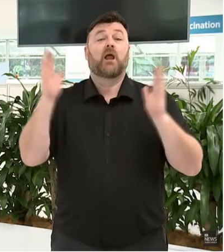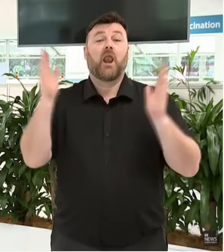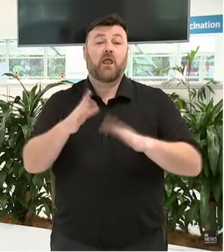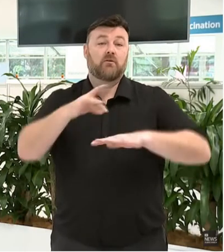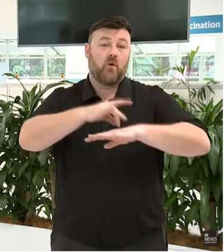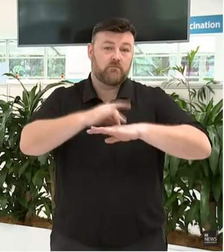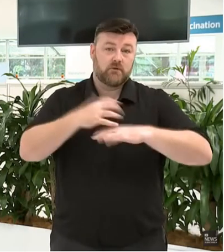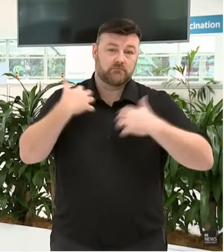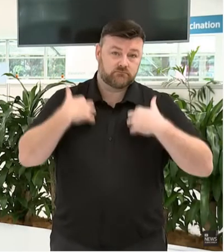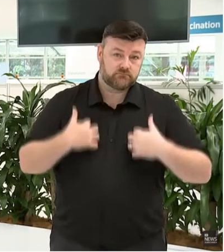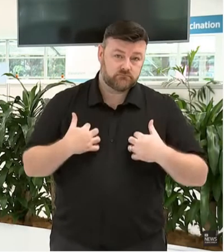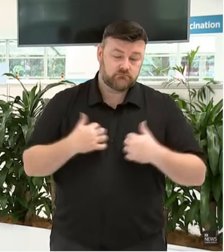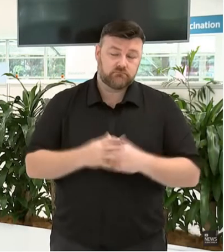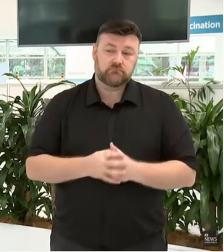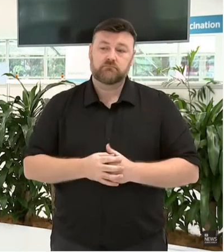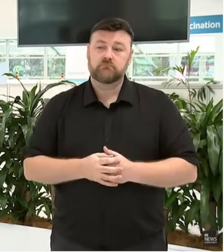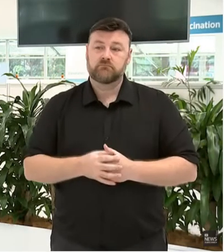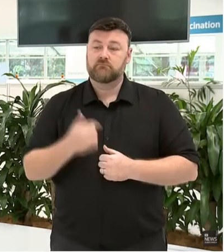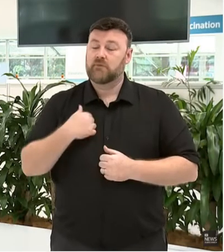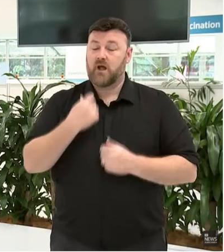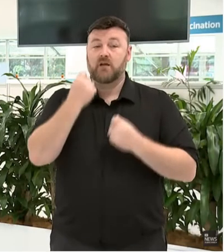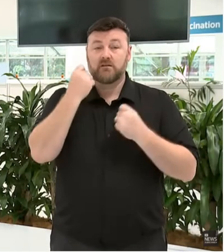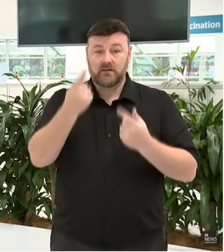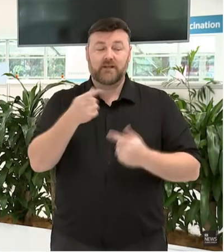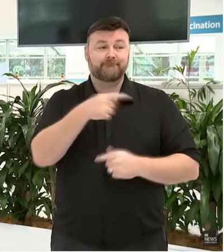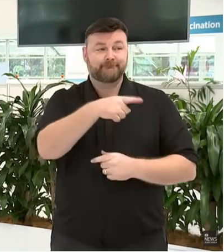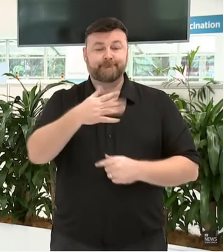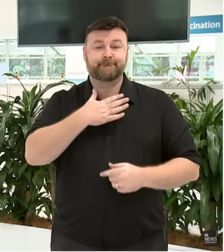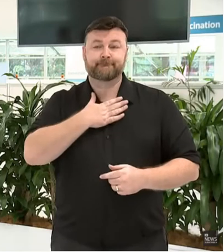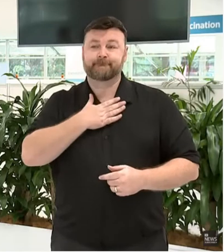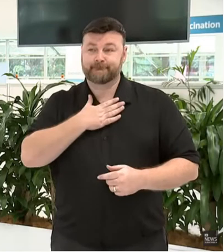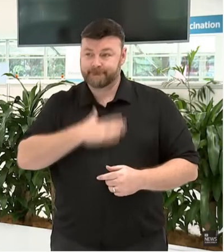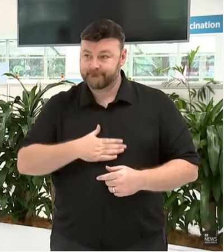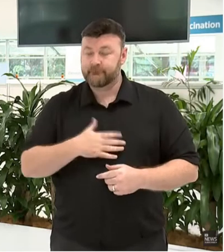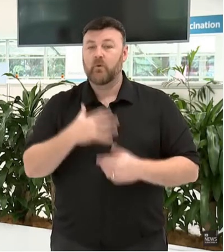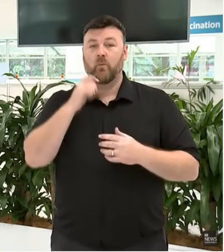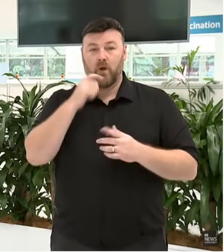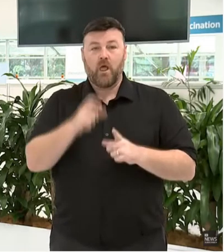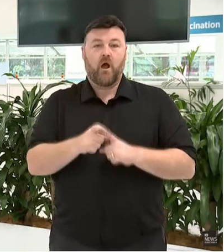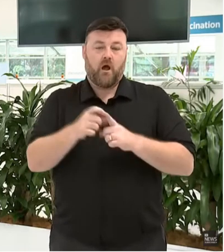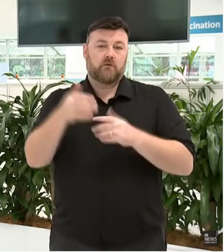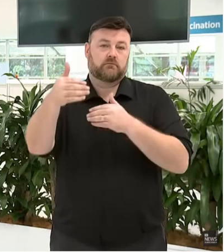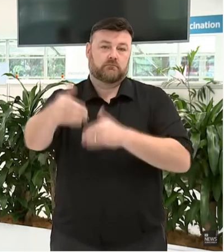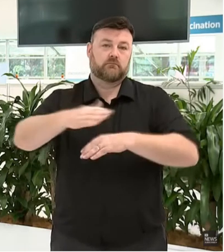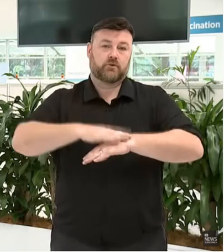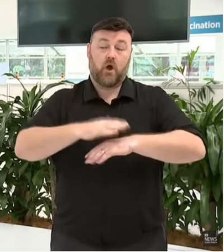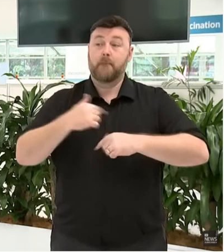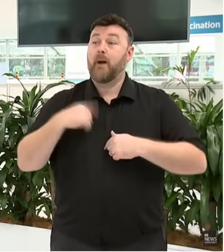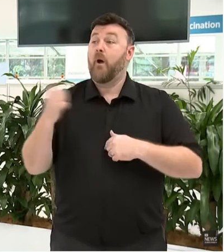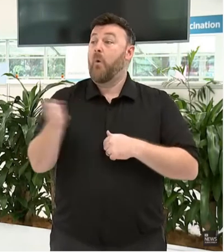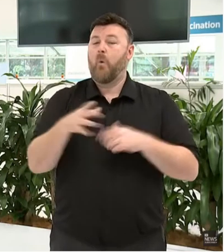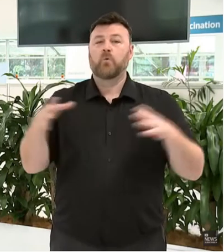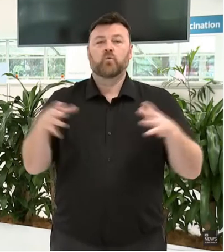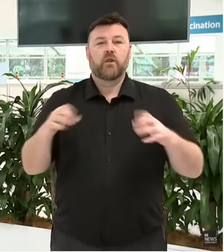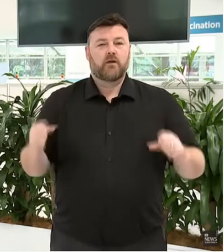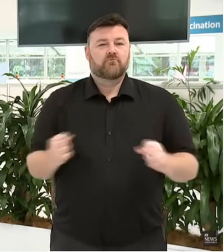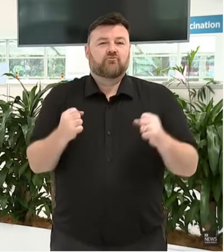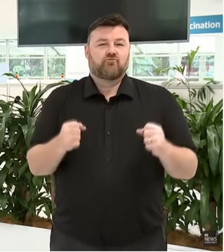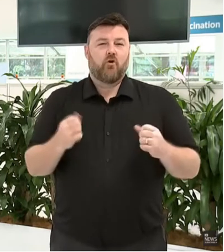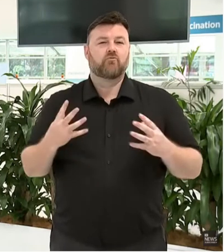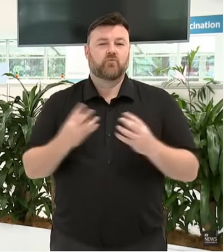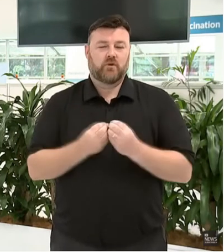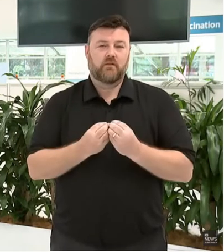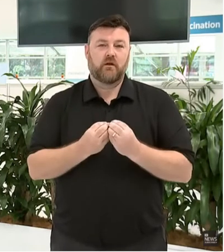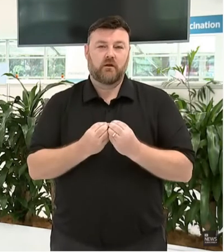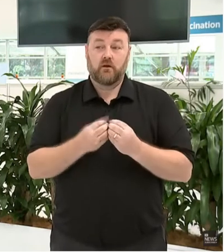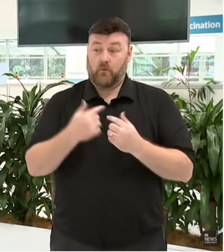there are going to be many challenges and inconveniences during this period of time, but we will get through them together as a state. And we've always provided